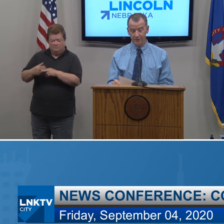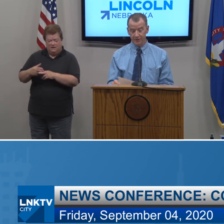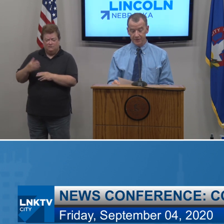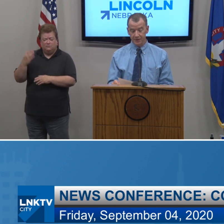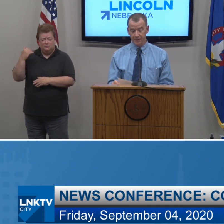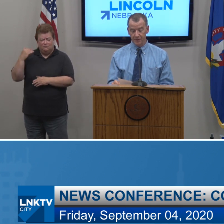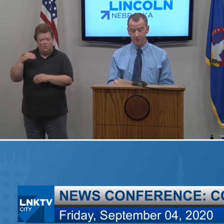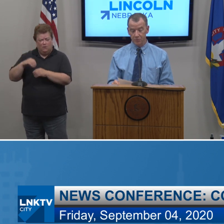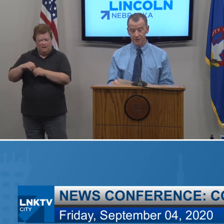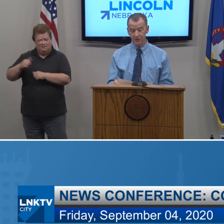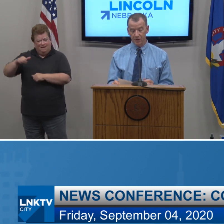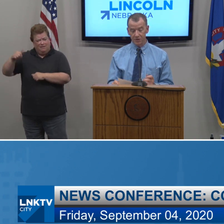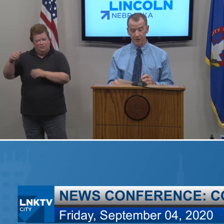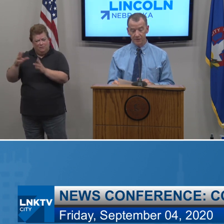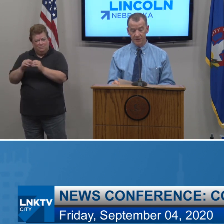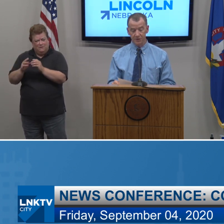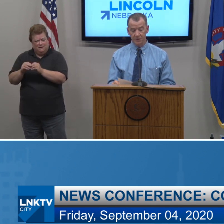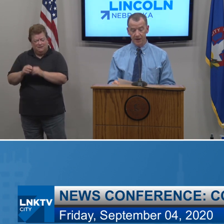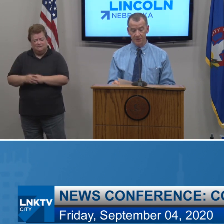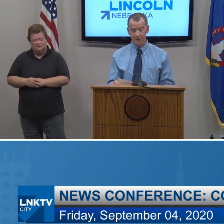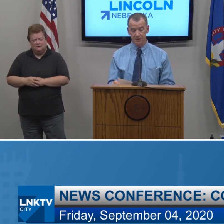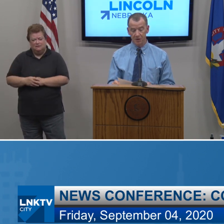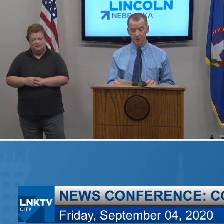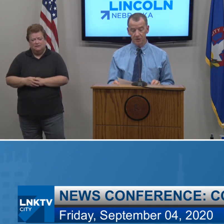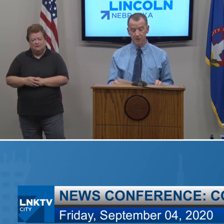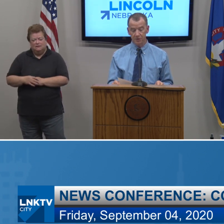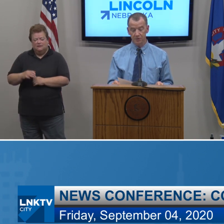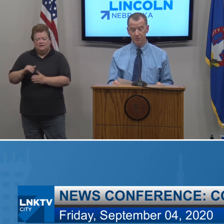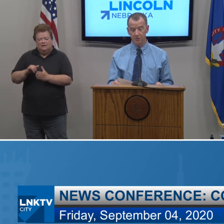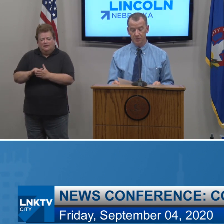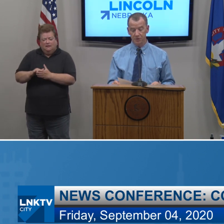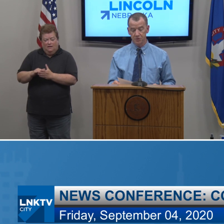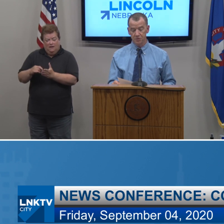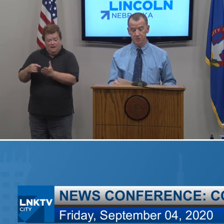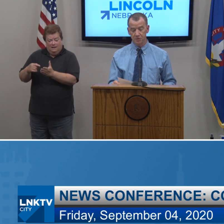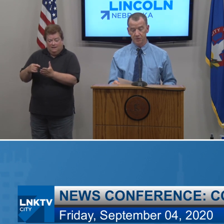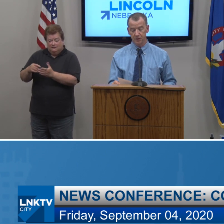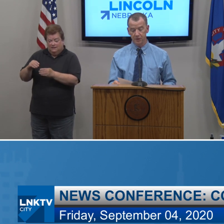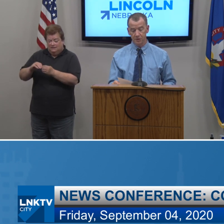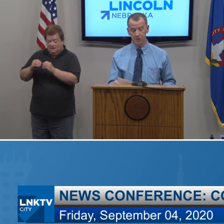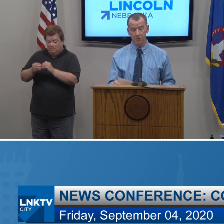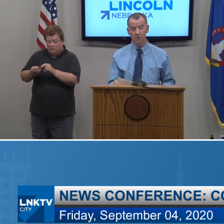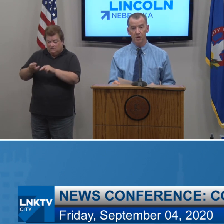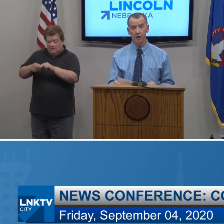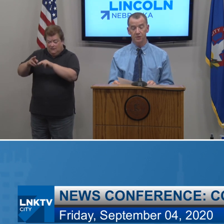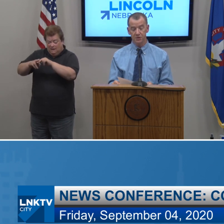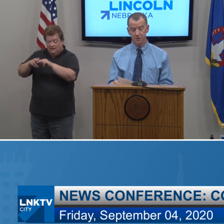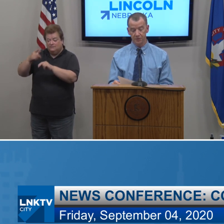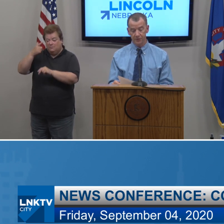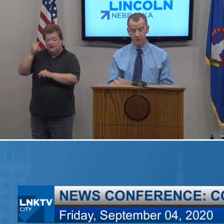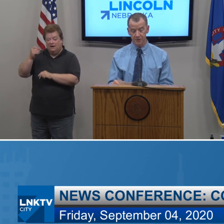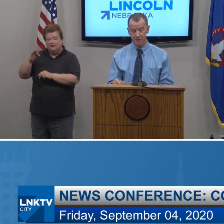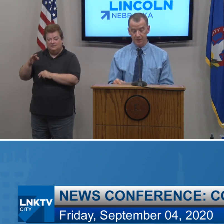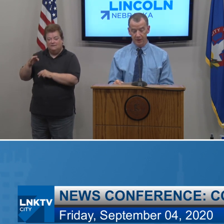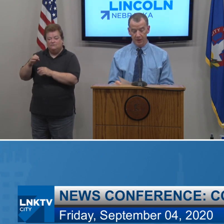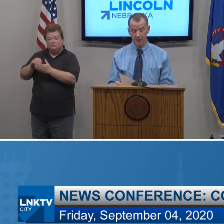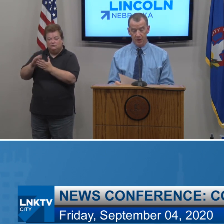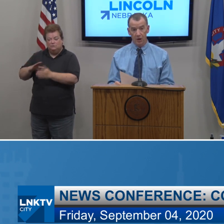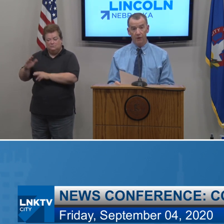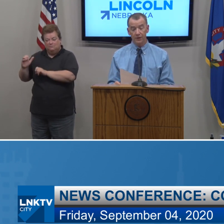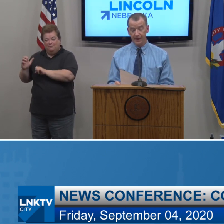previous briefings, the recent large increase in new cases is largely due to students returning to local colleges and